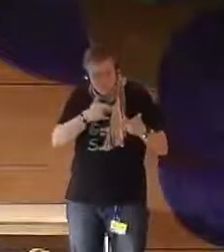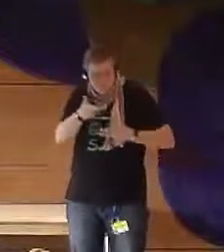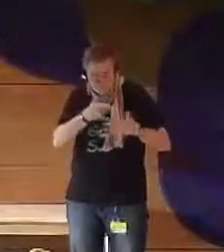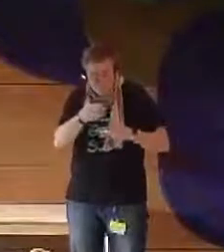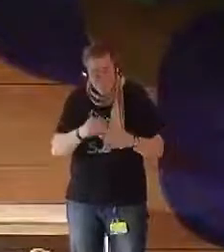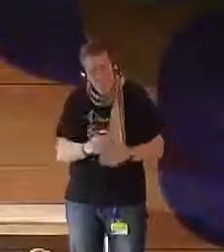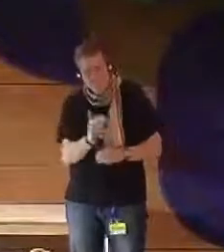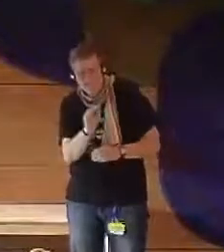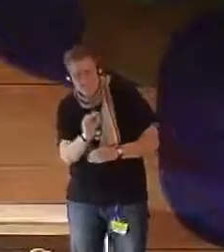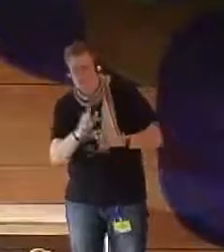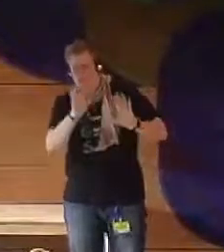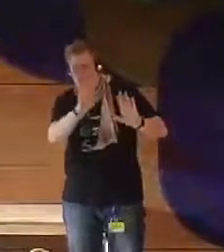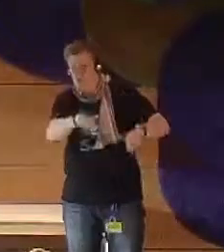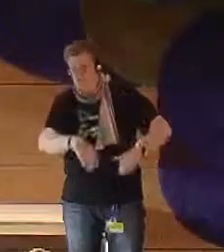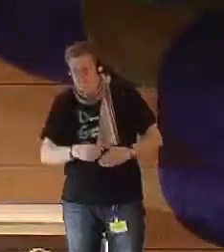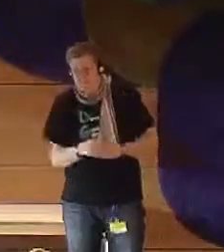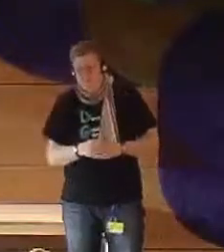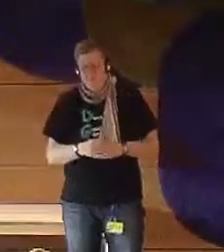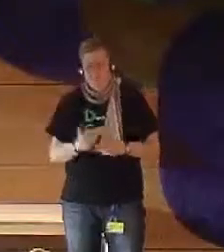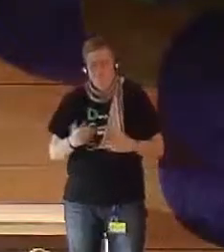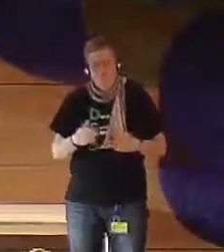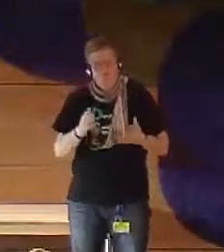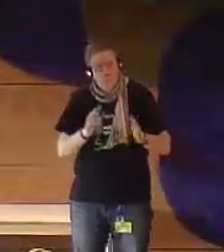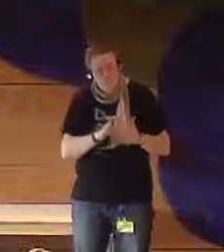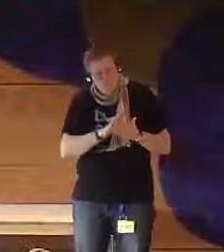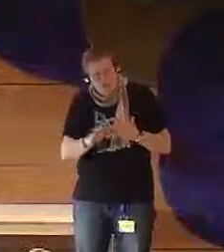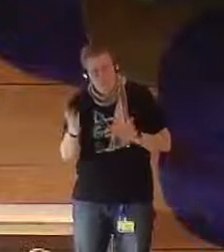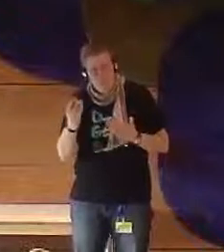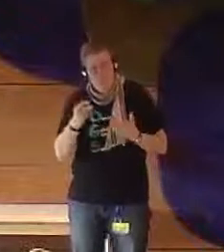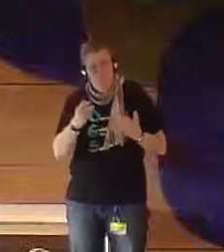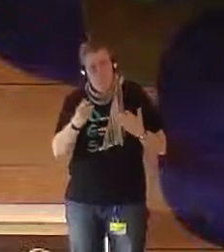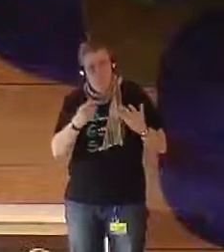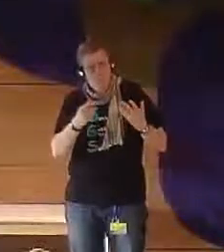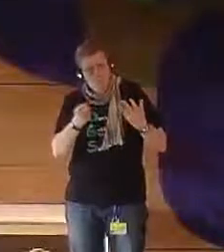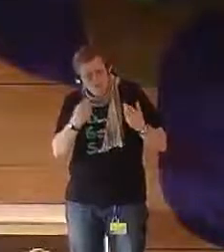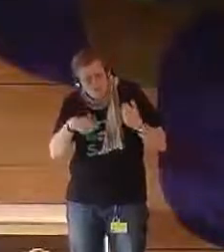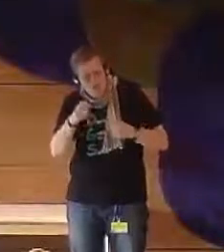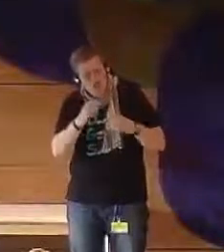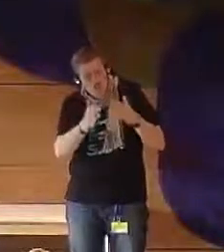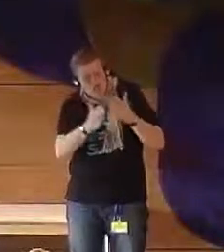have a fracture, we'll deal with it. There are medicines that are used in osteoporosis,